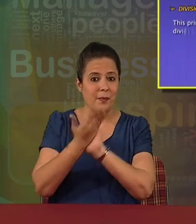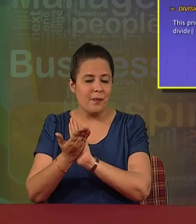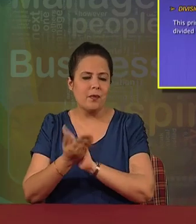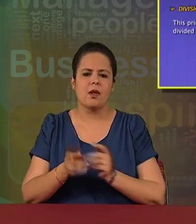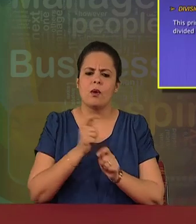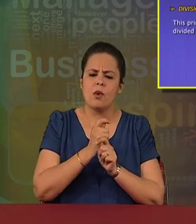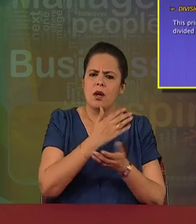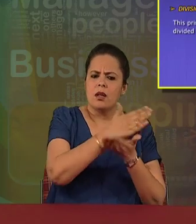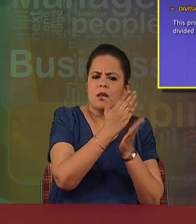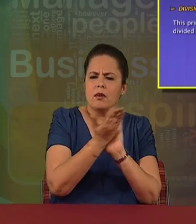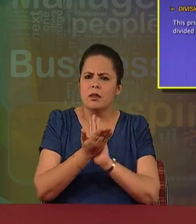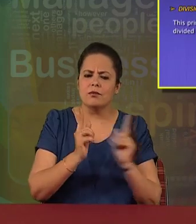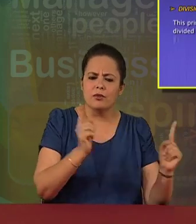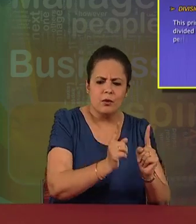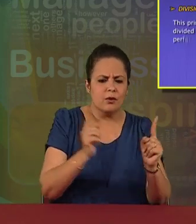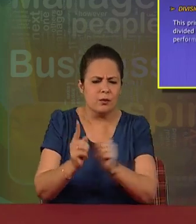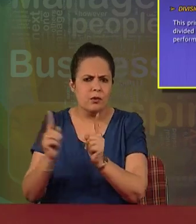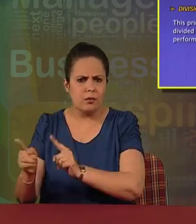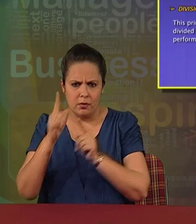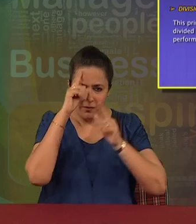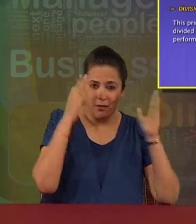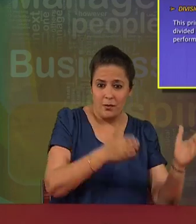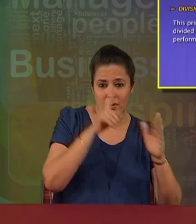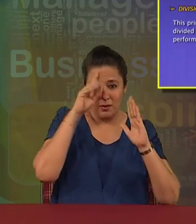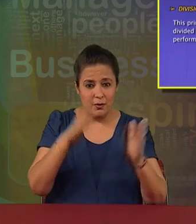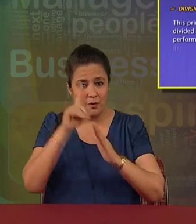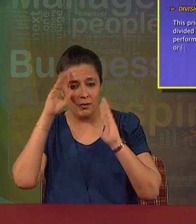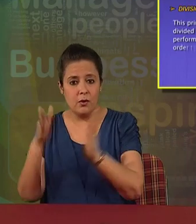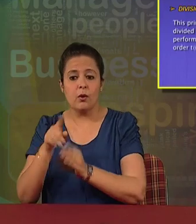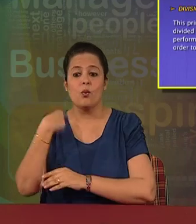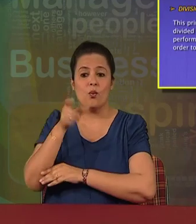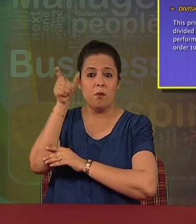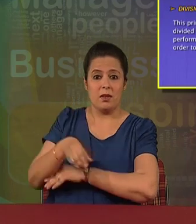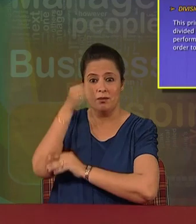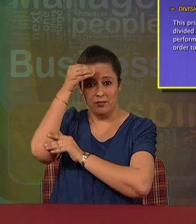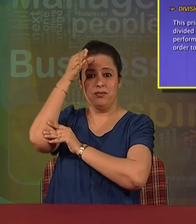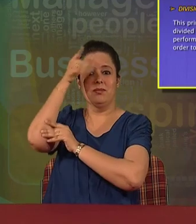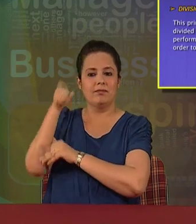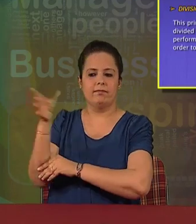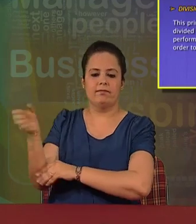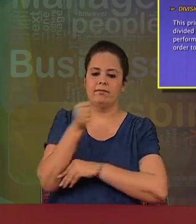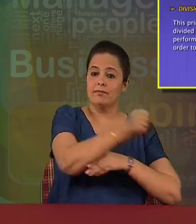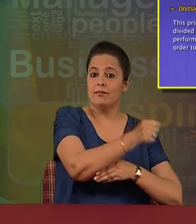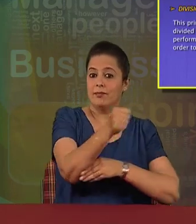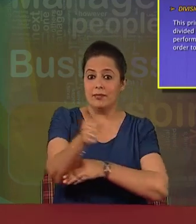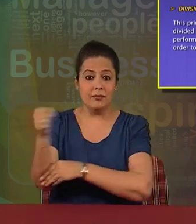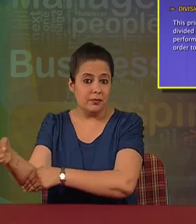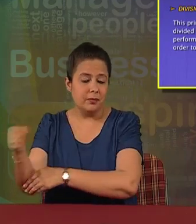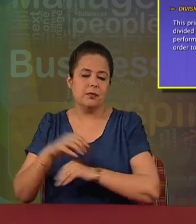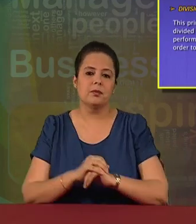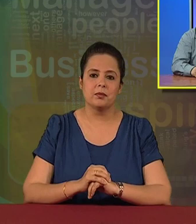should be divided into small specialized tasks performed by a trained employee in order to bring